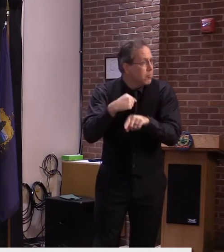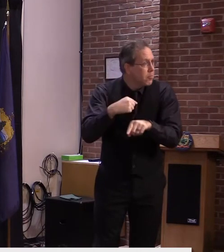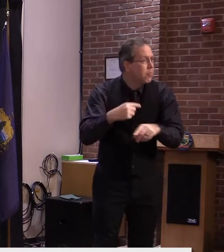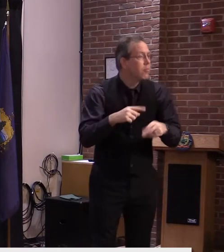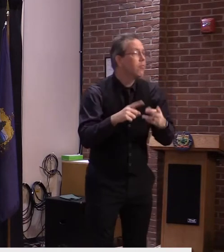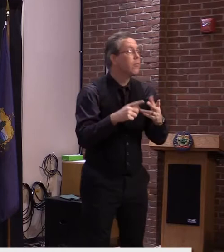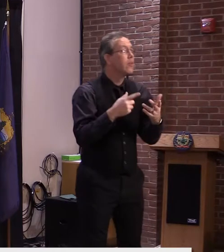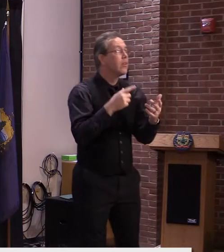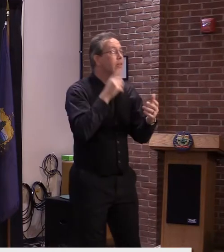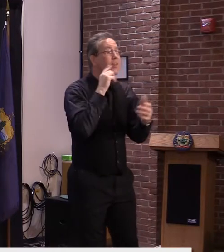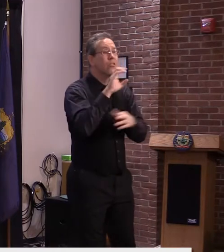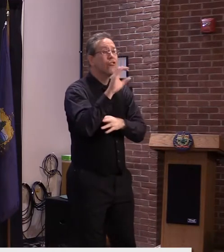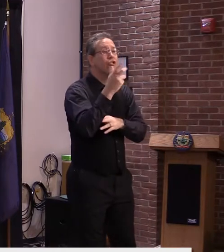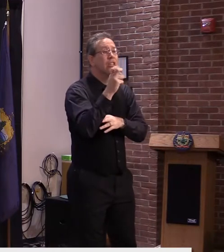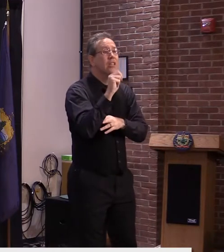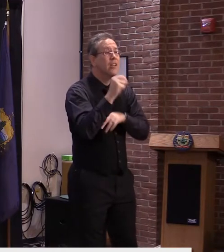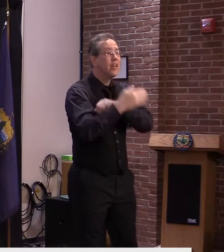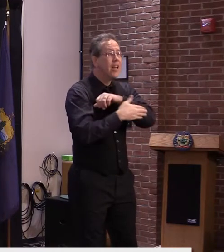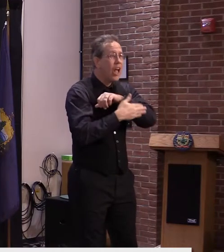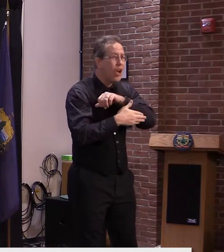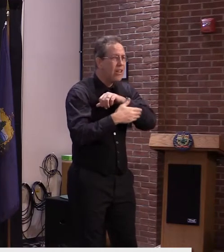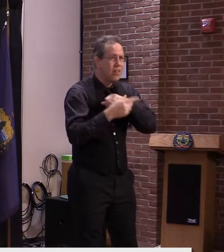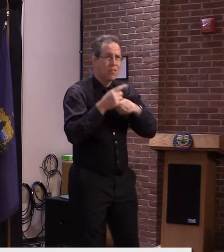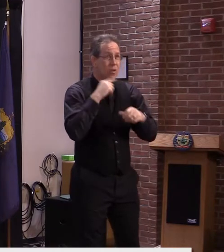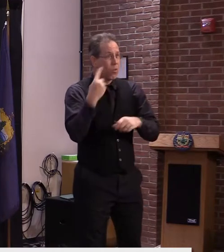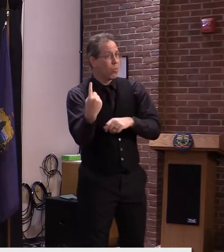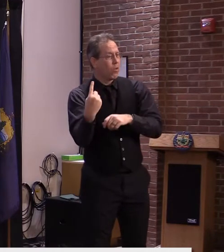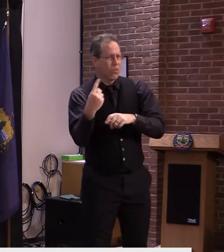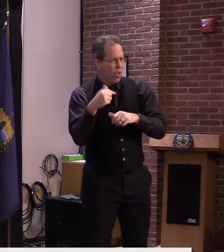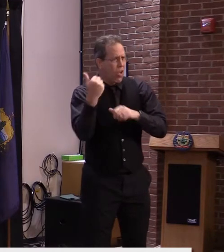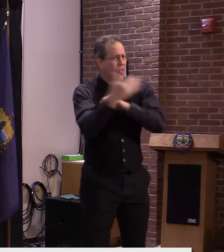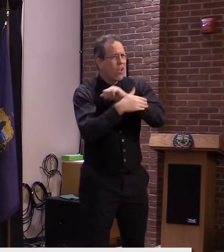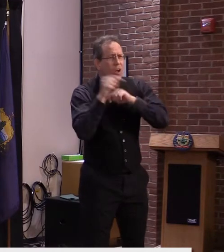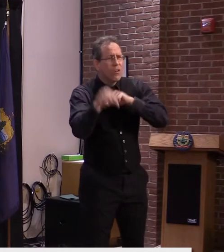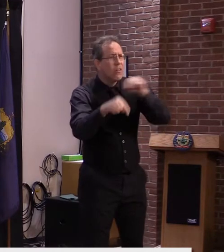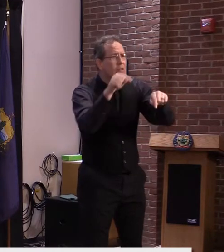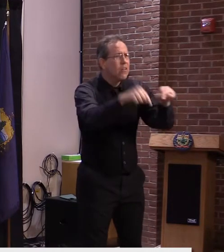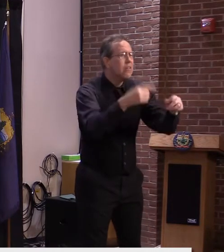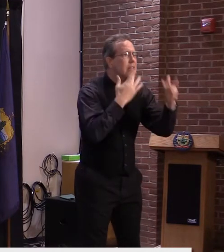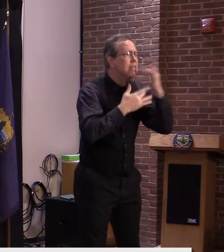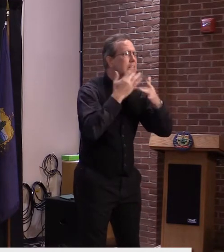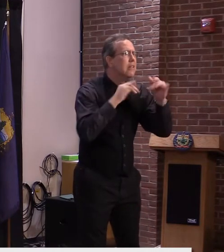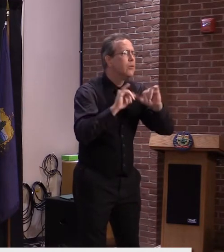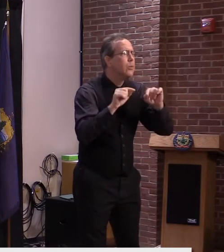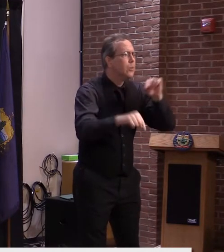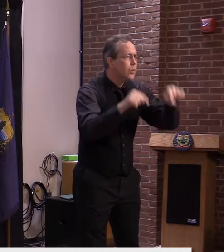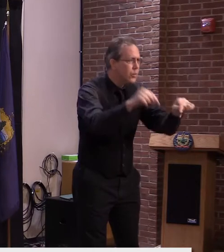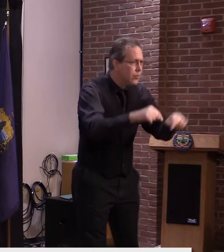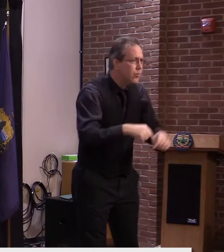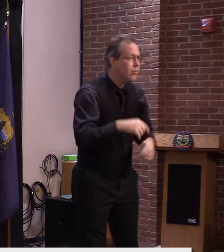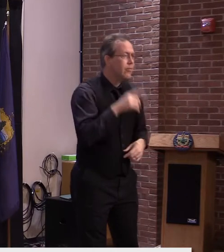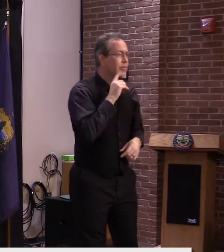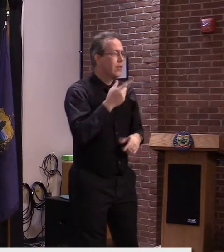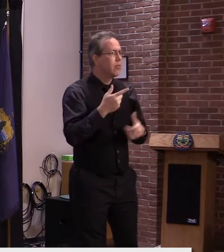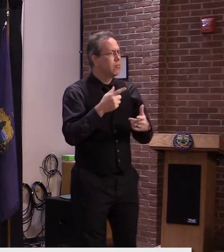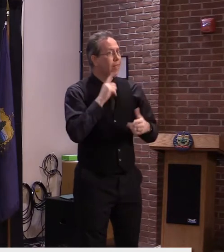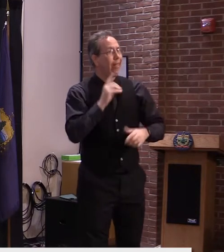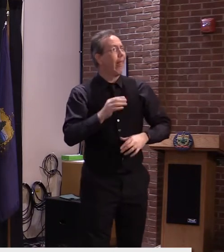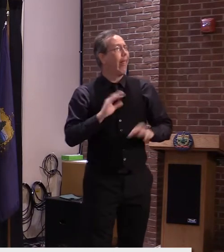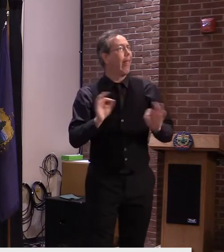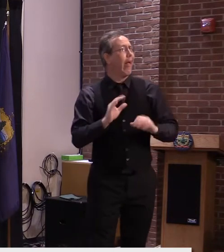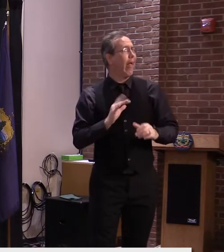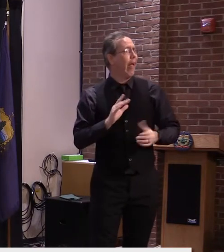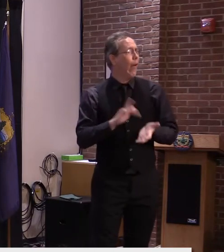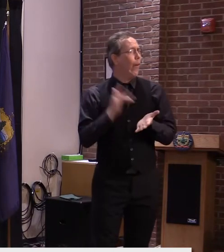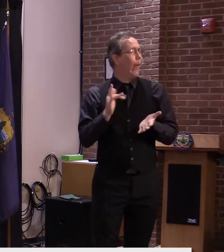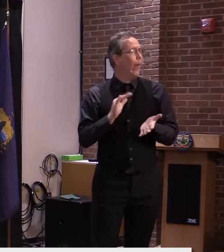but all parts of our state, we need to have access to cell service. It's not a luxury. It's an expectation, and not